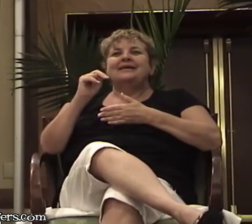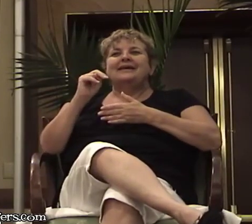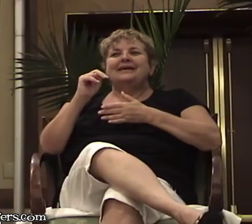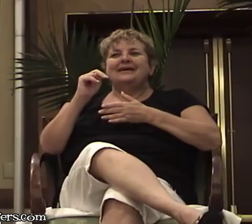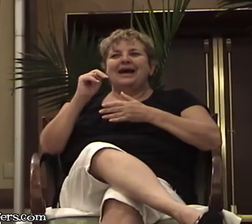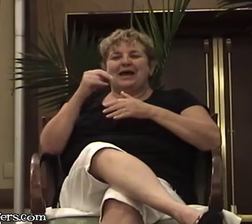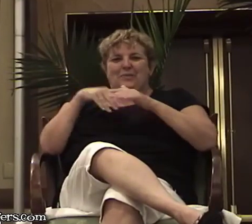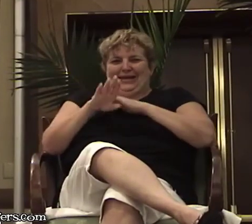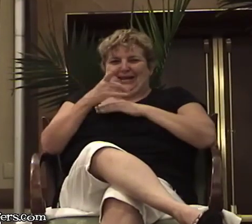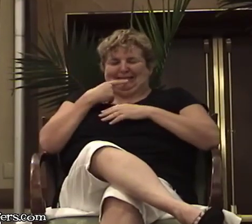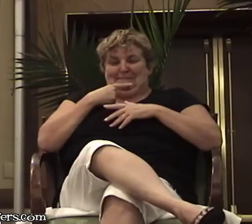college.